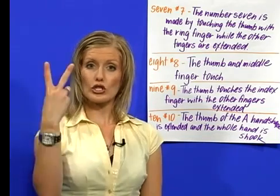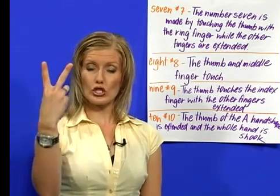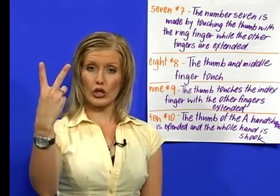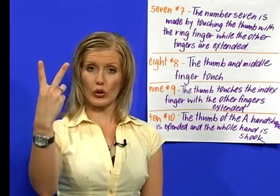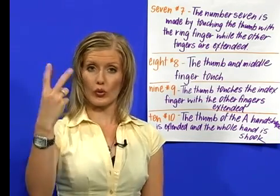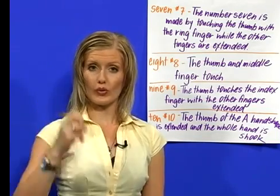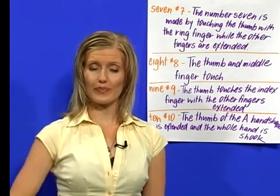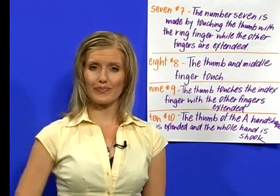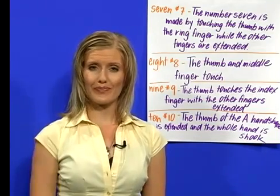2,